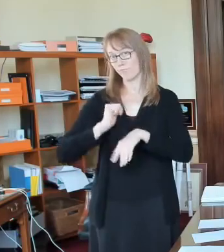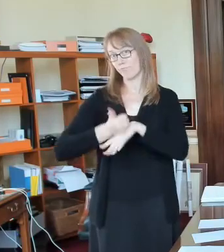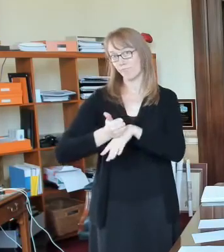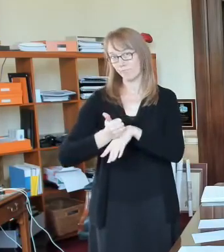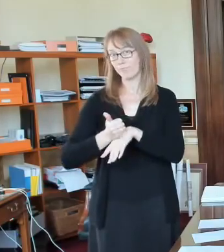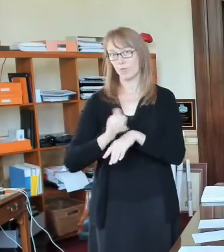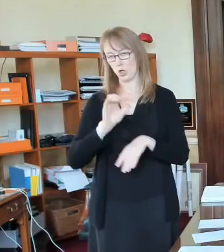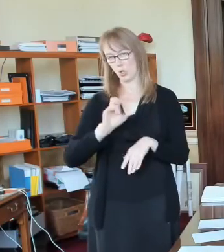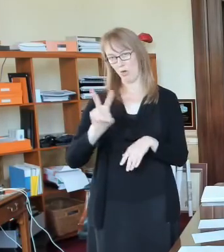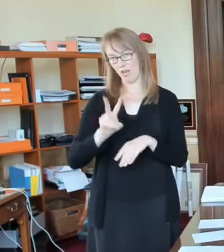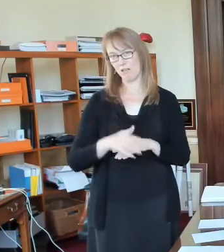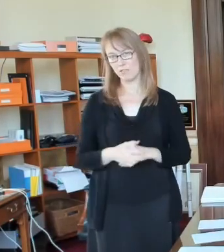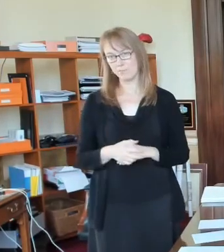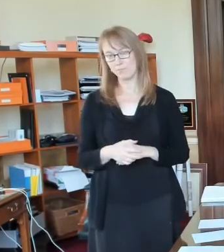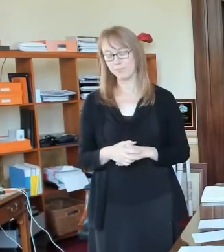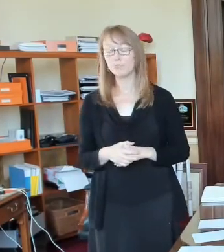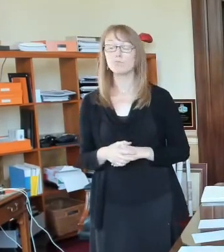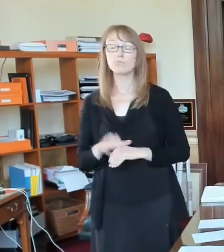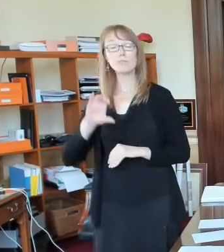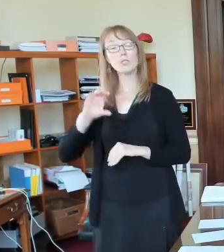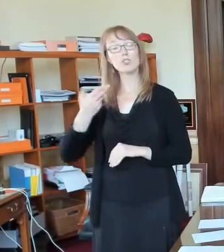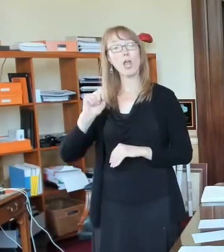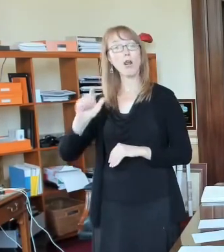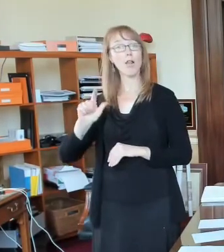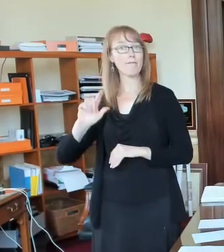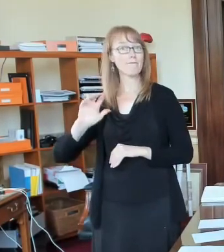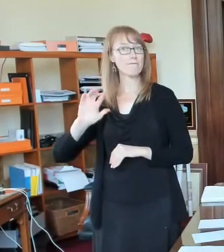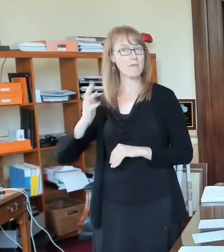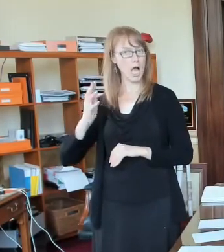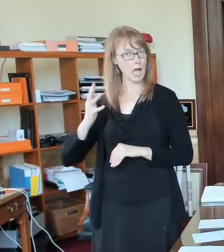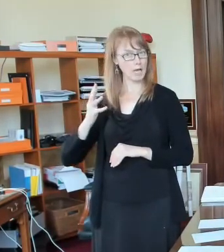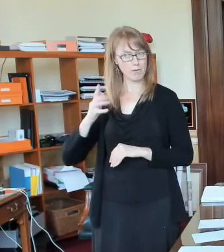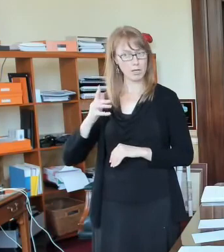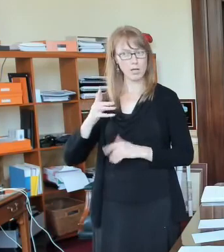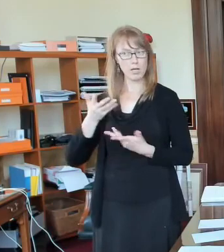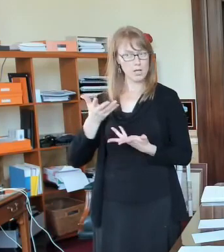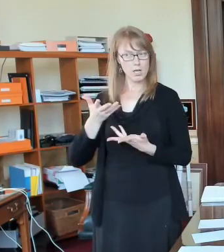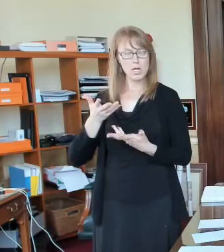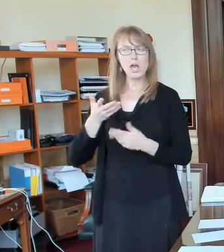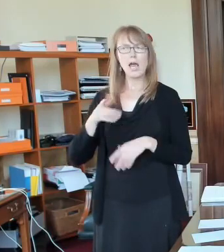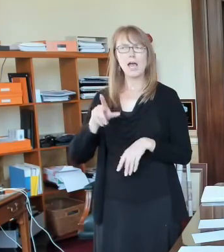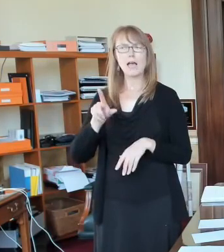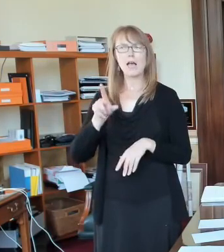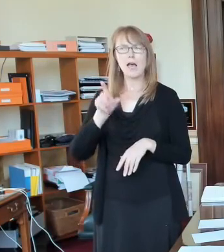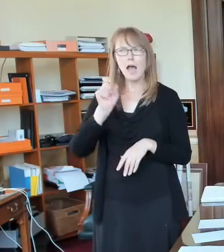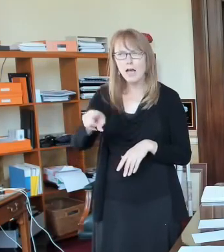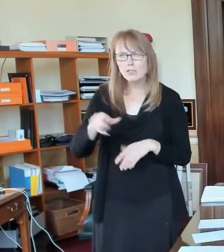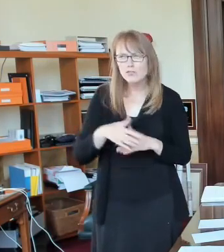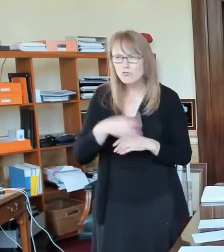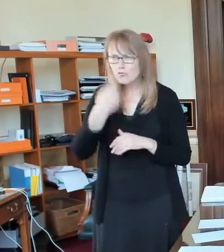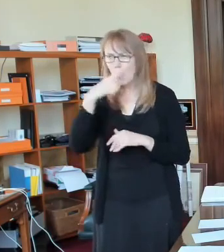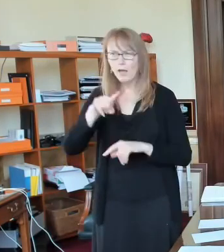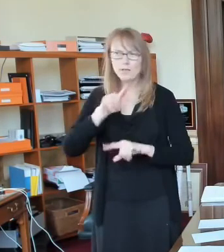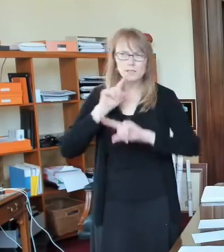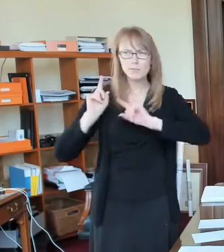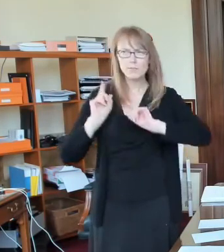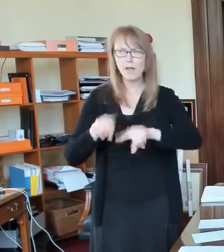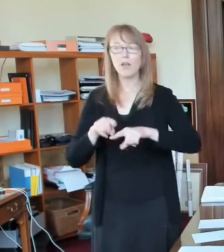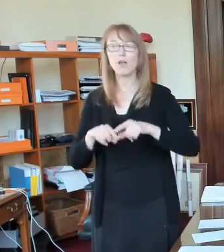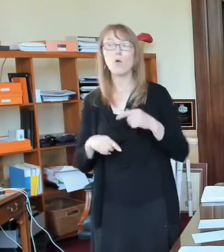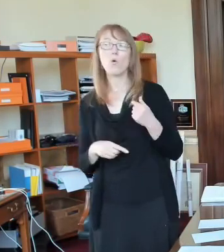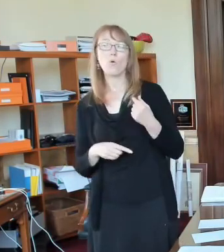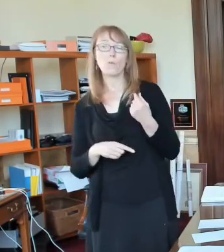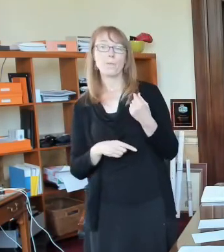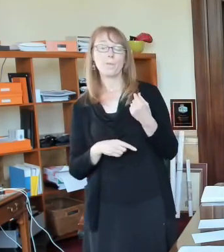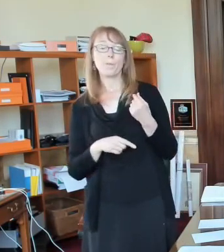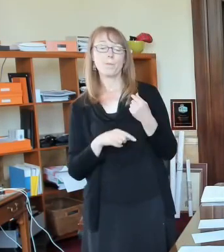Channel 5 submitted a question, Mayor, asking if you could respond to a travel advisory that was issued by a state